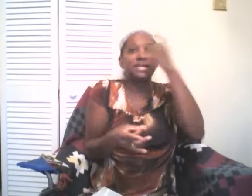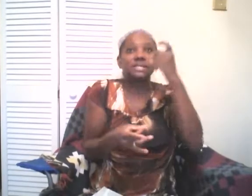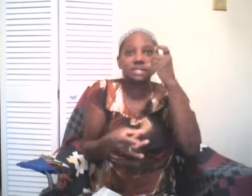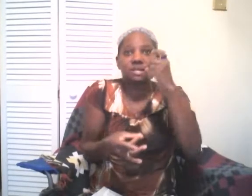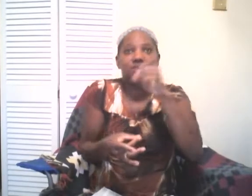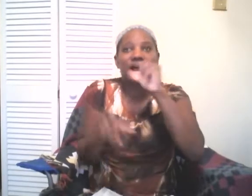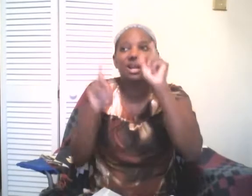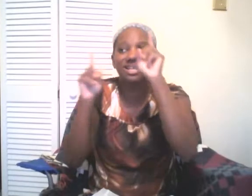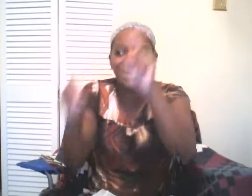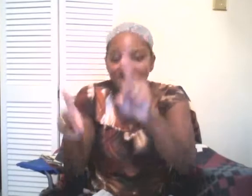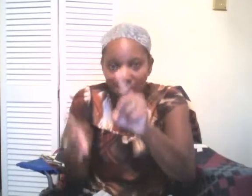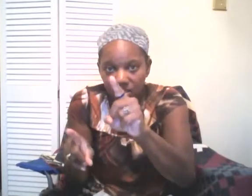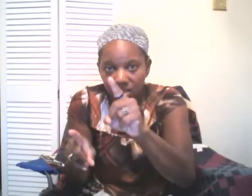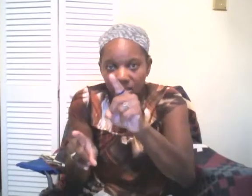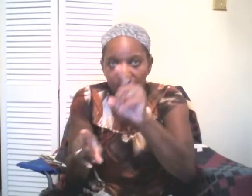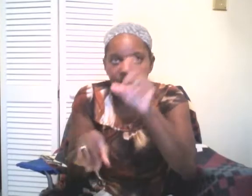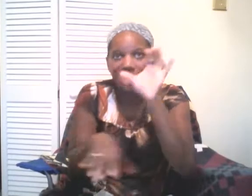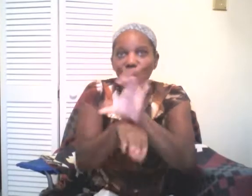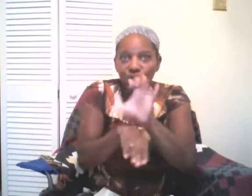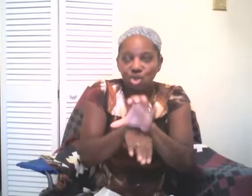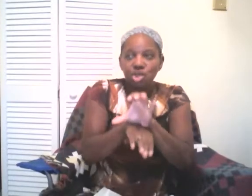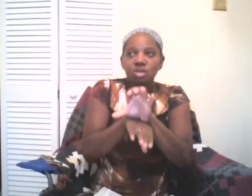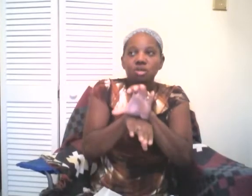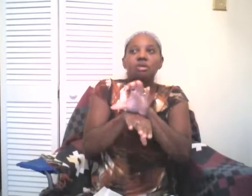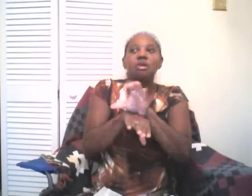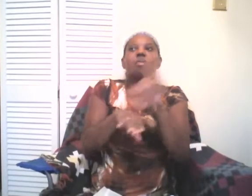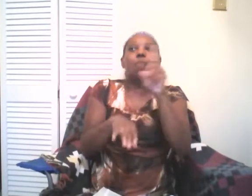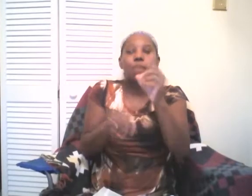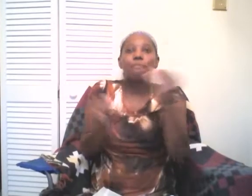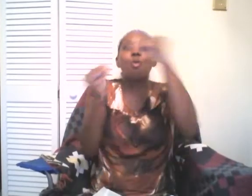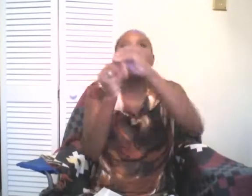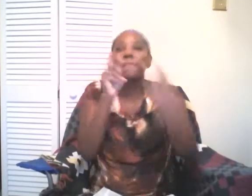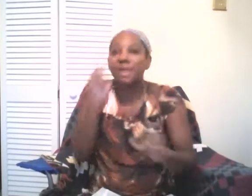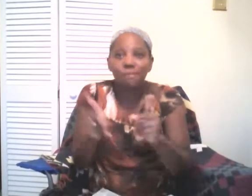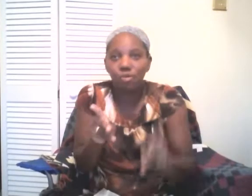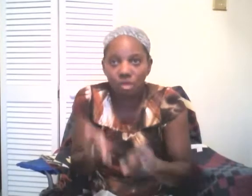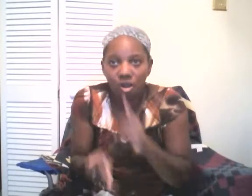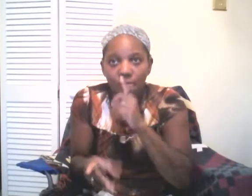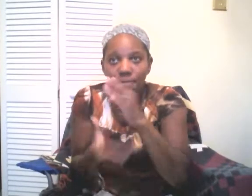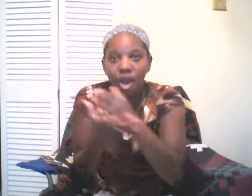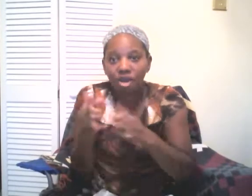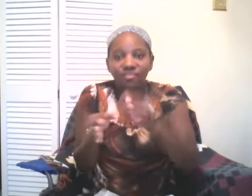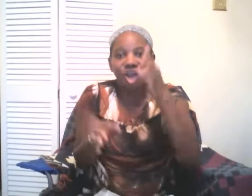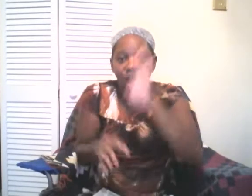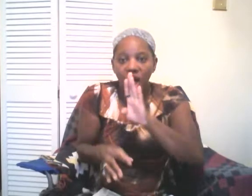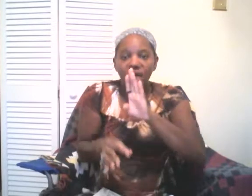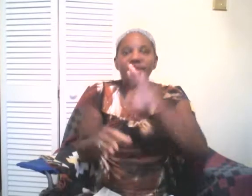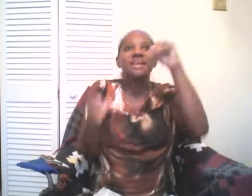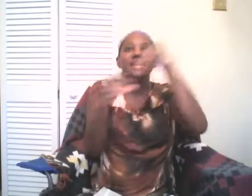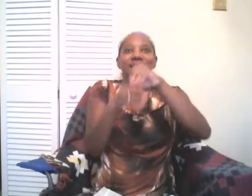because they're not attending a church where more people are part of God in